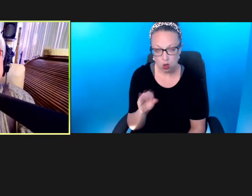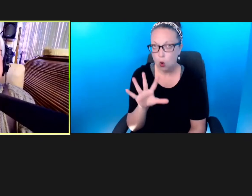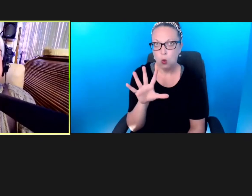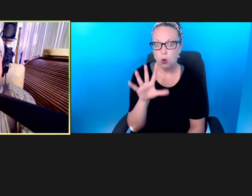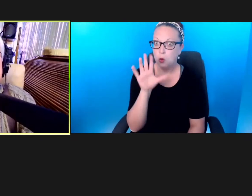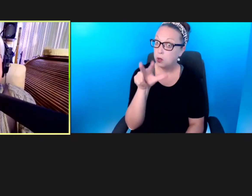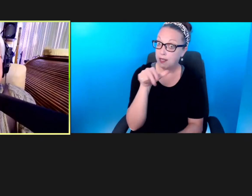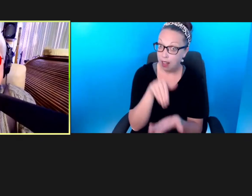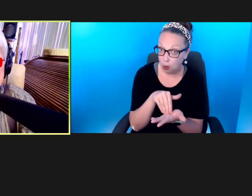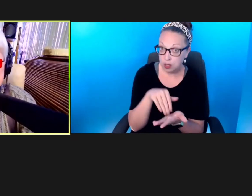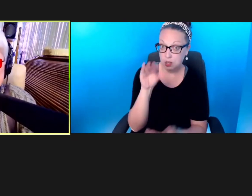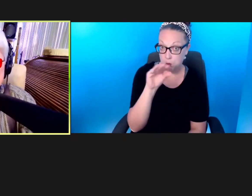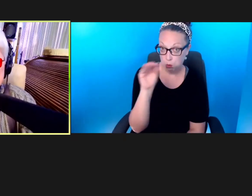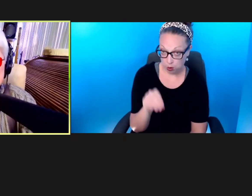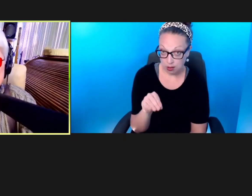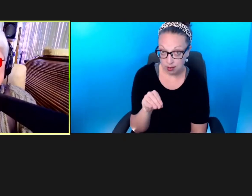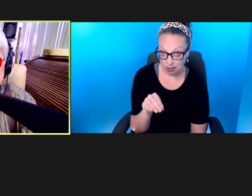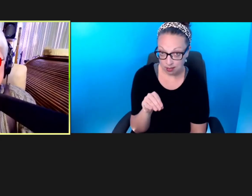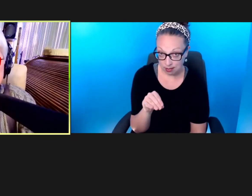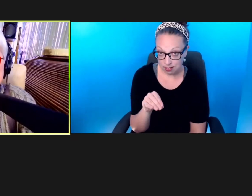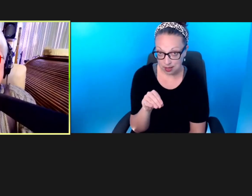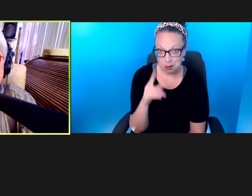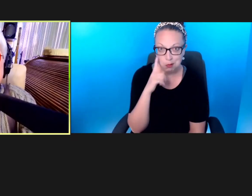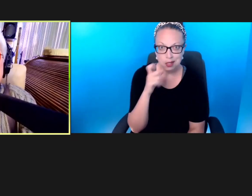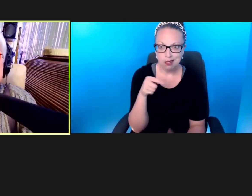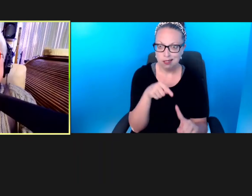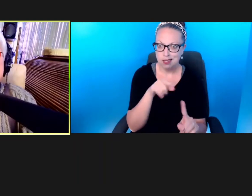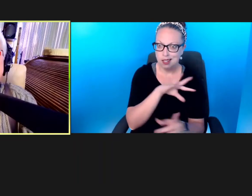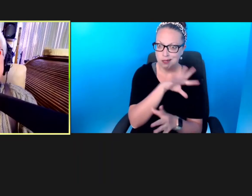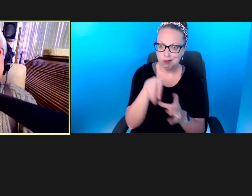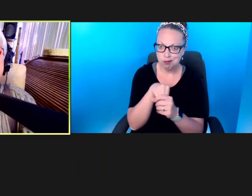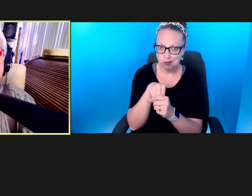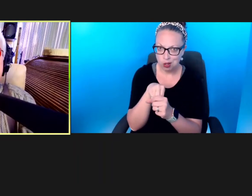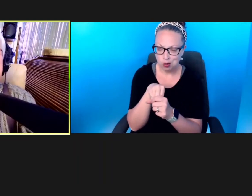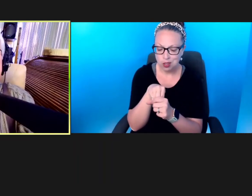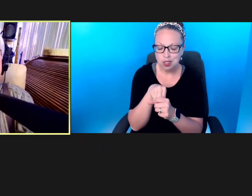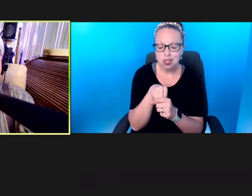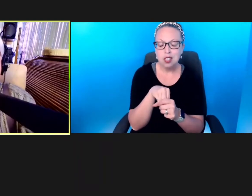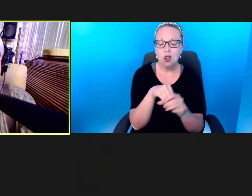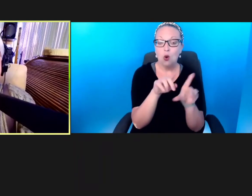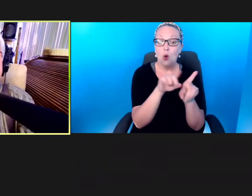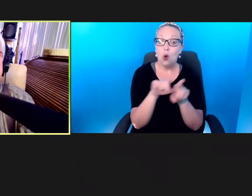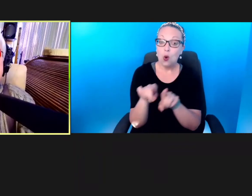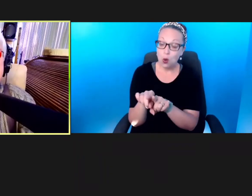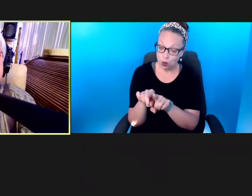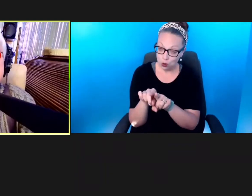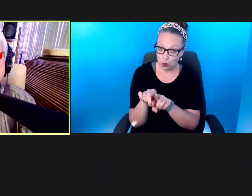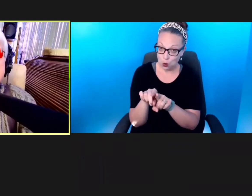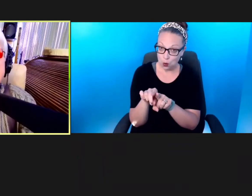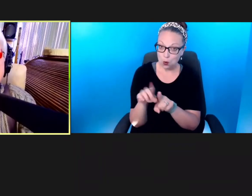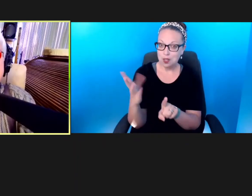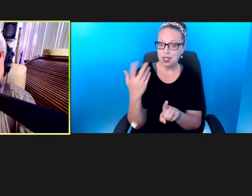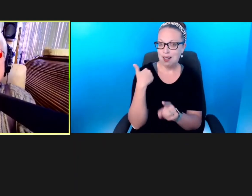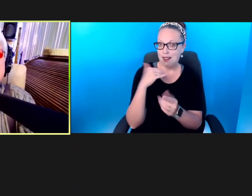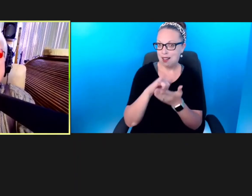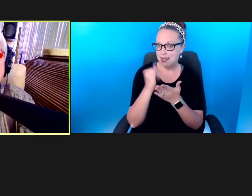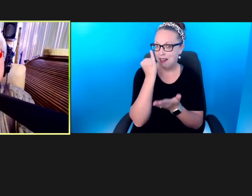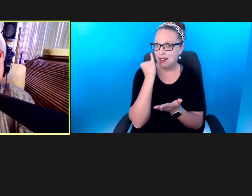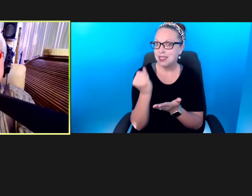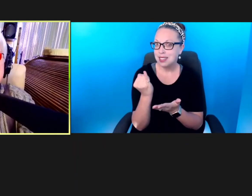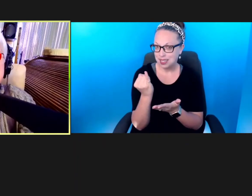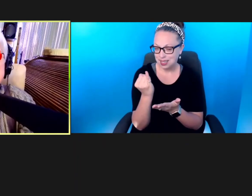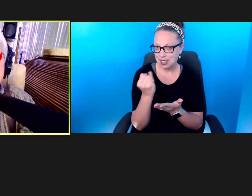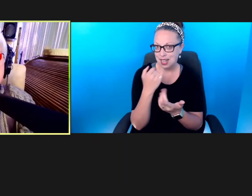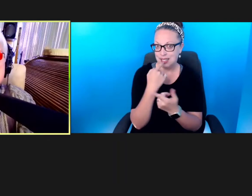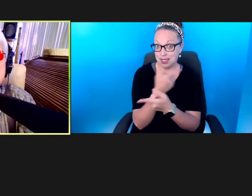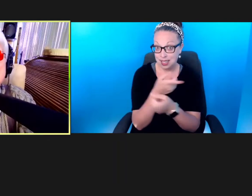3,000% by virtue of their involvement. They also co-opted the idea and declared it as